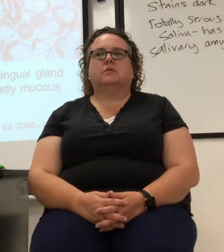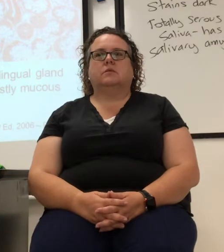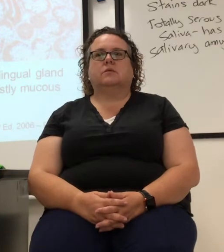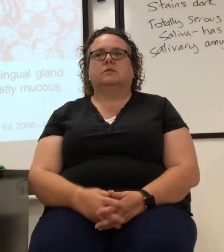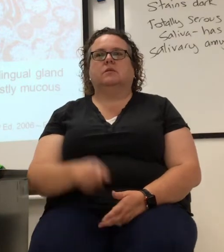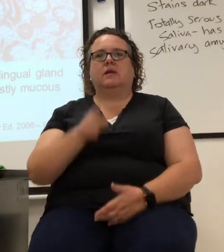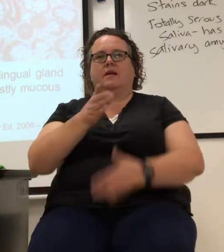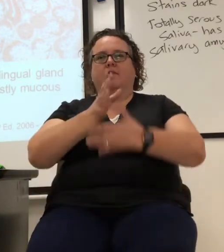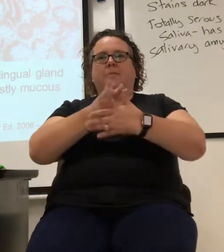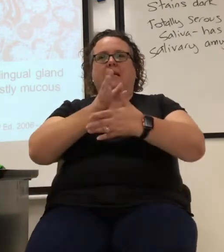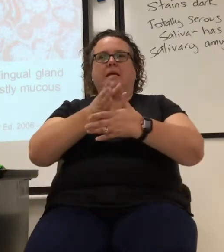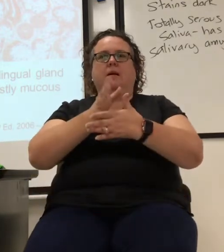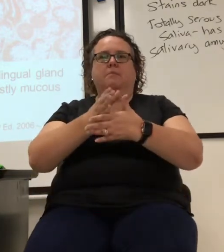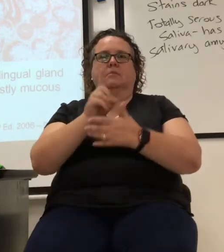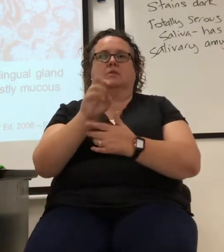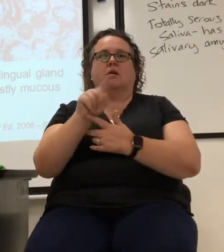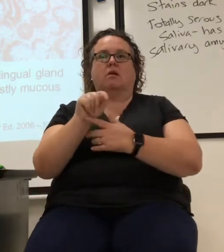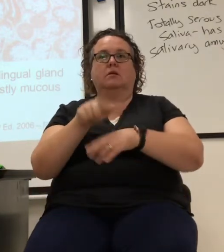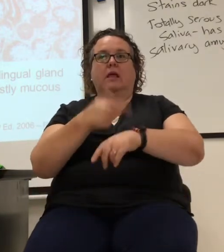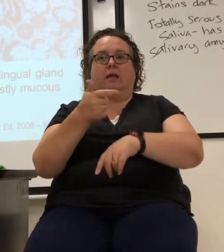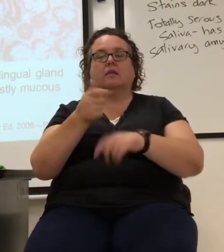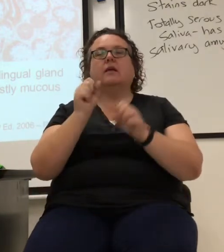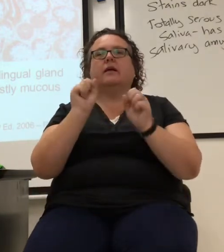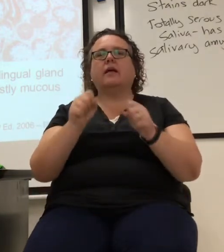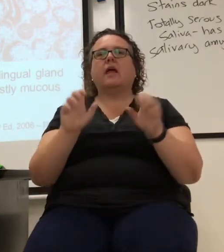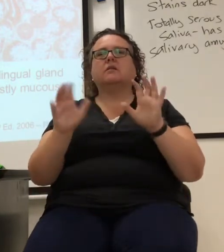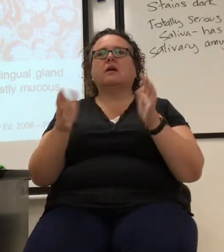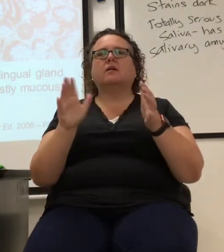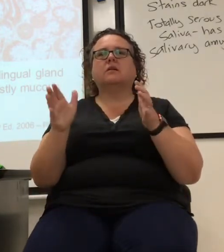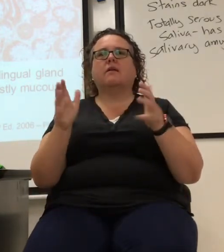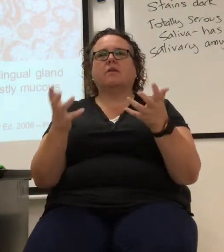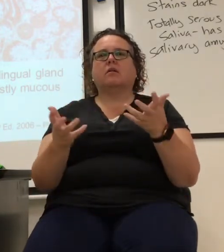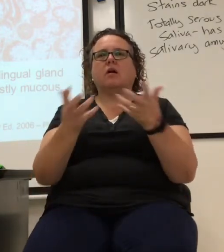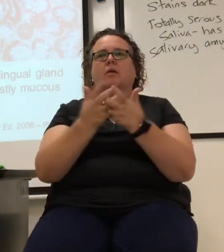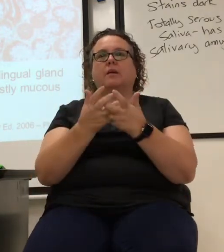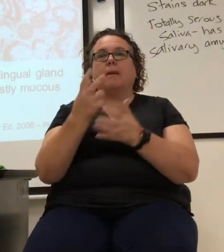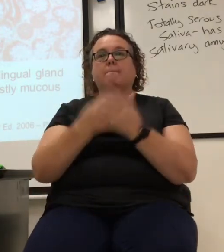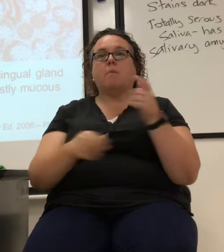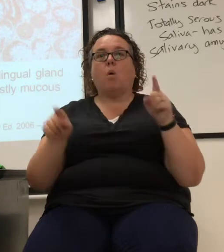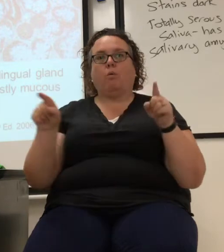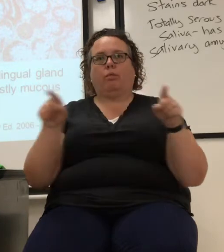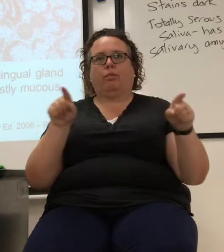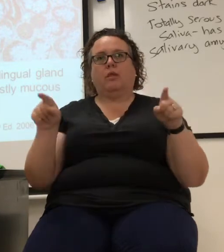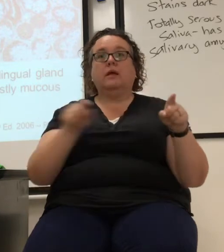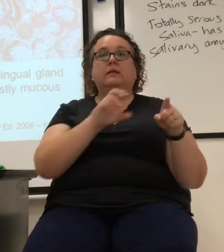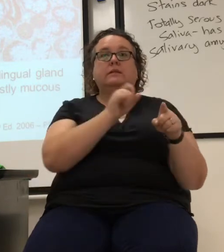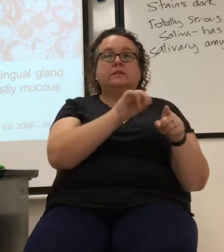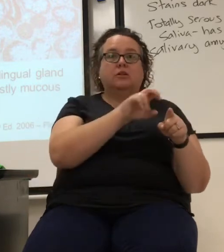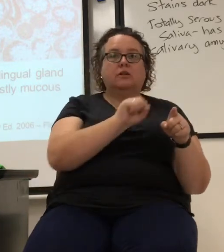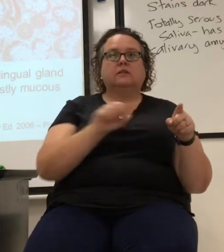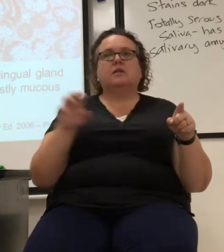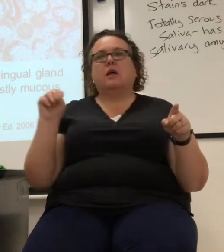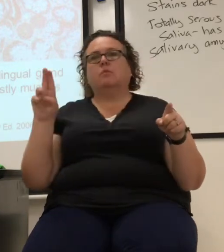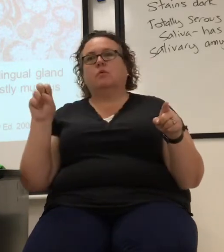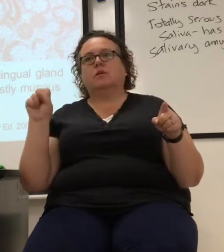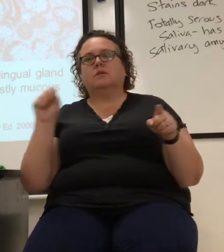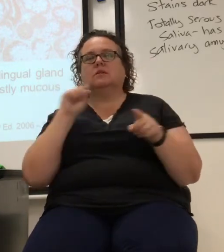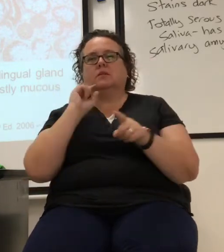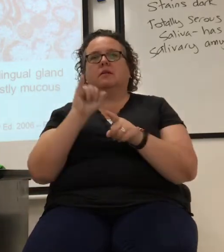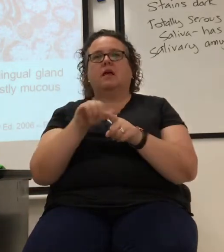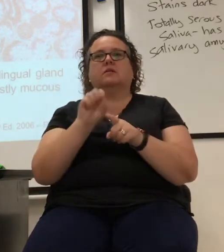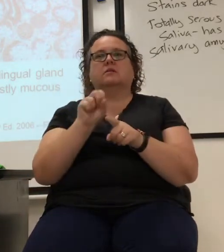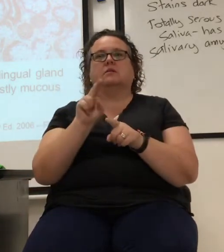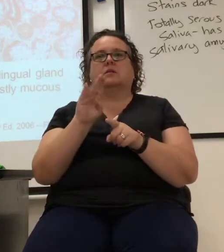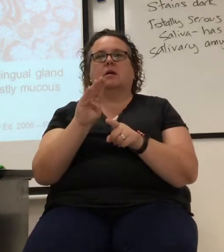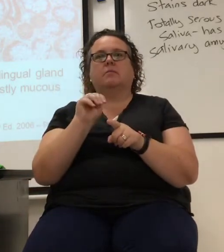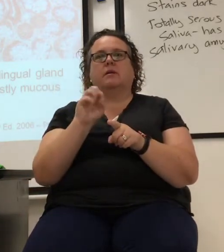as a medium ductway, it can kind of accommodate both serous and mucus saliva. That's the mandibular gland. Okay,